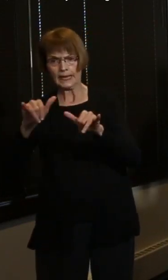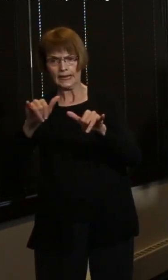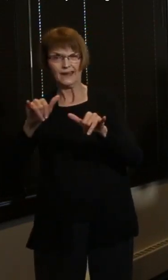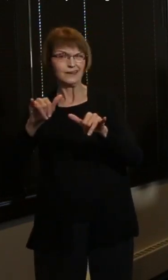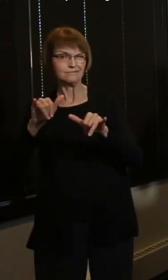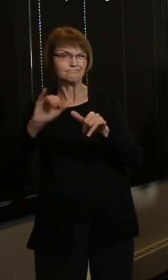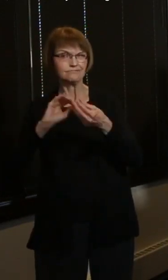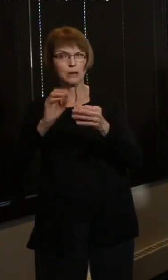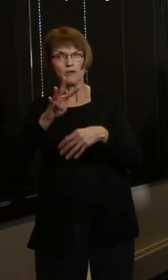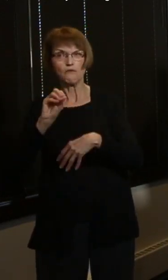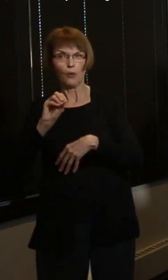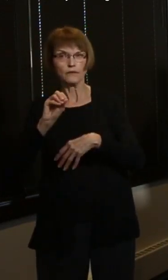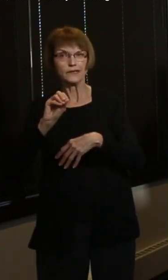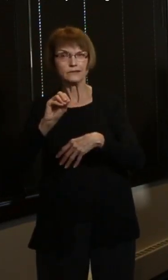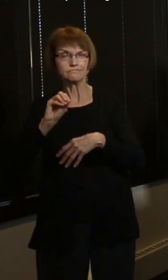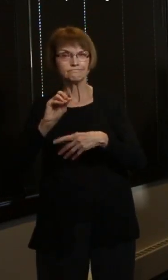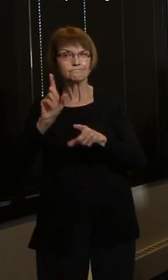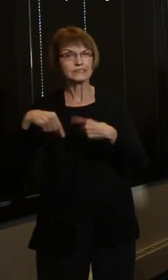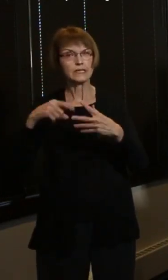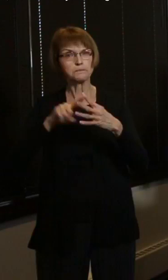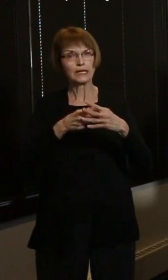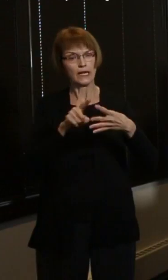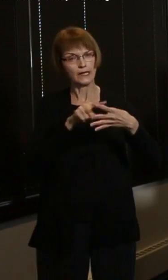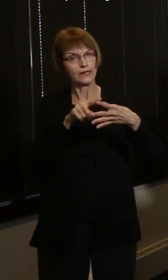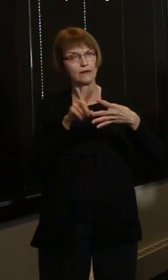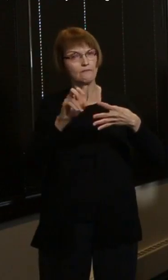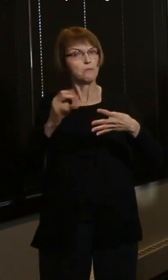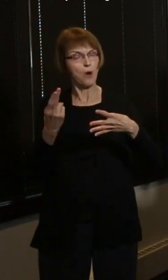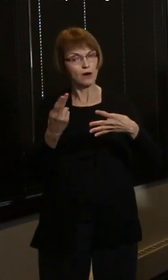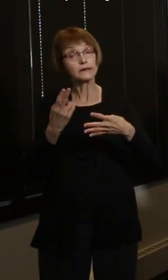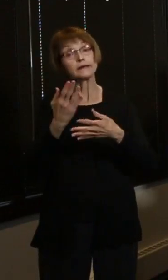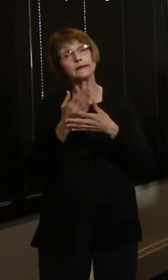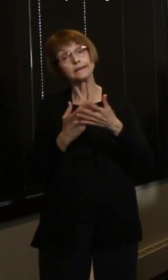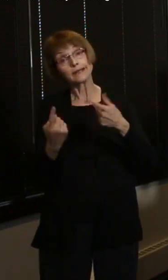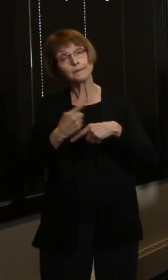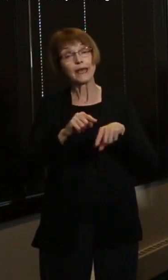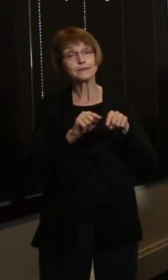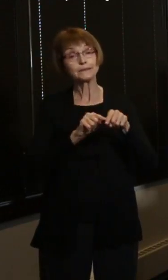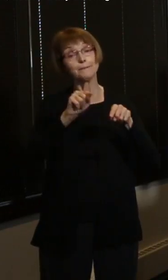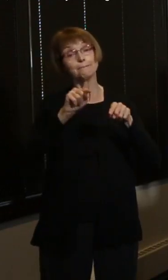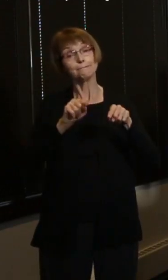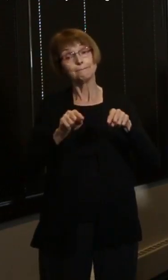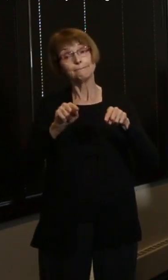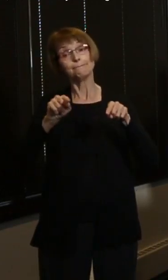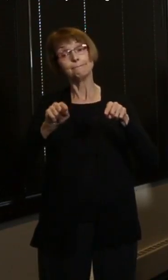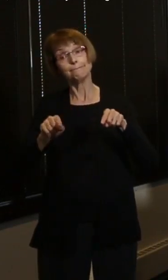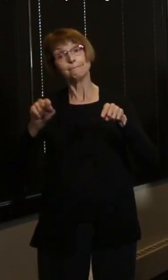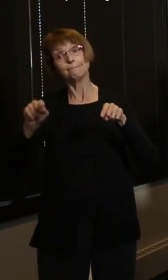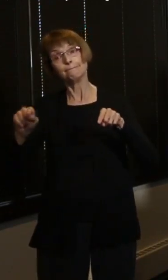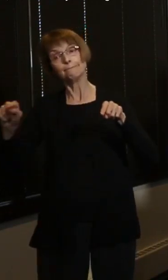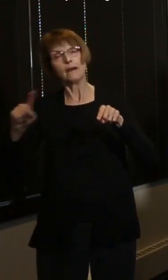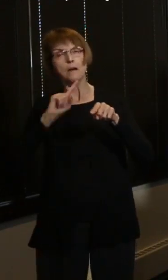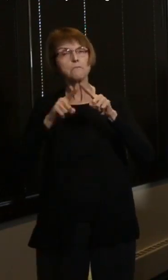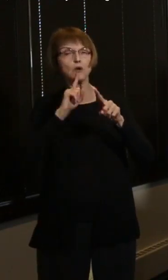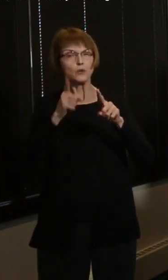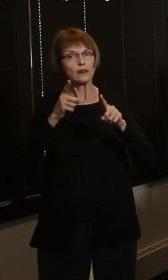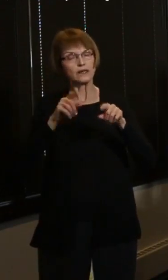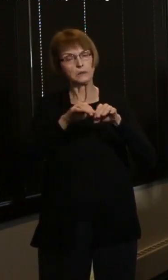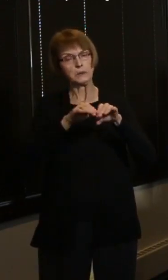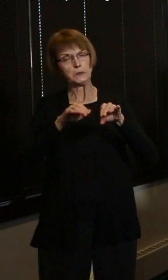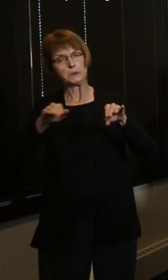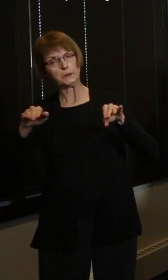the beginning, first week of March. So some days we go down, some days we come up, but it seems to be hovering right around that